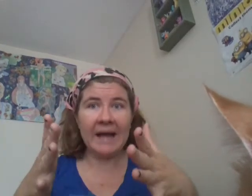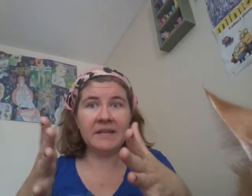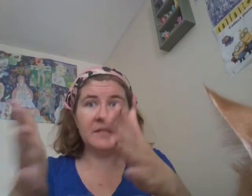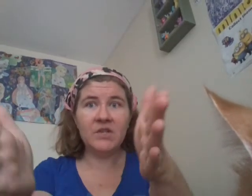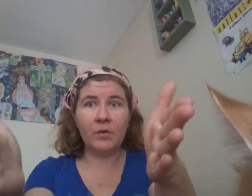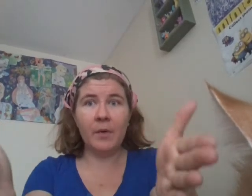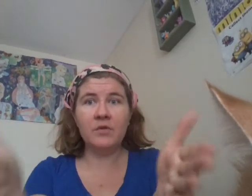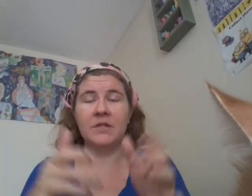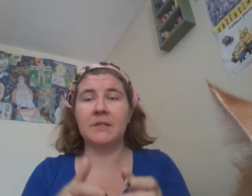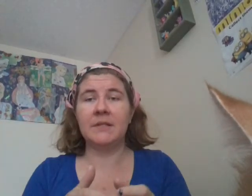reacting to your emotions.